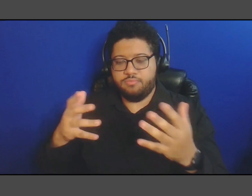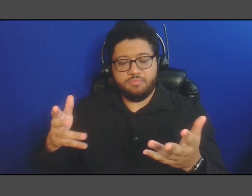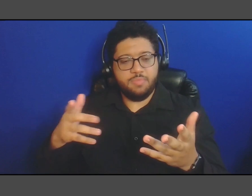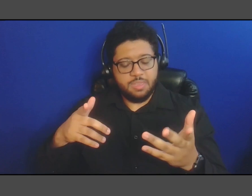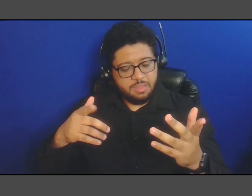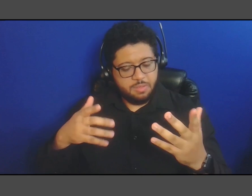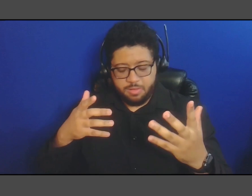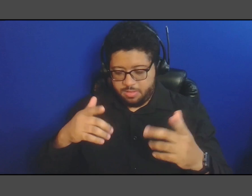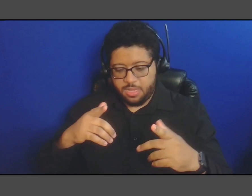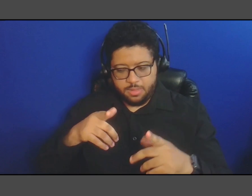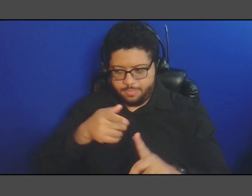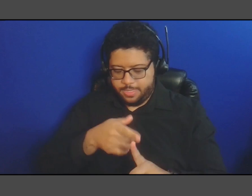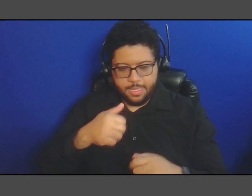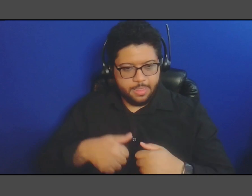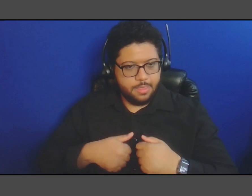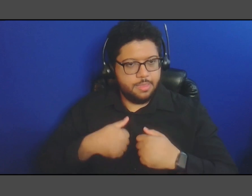because